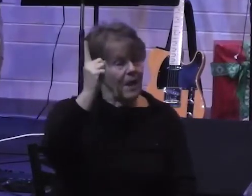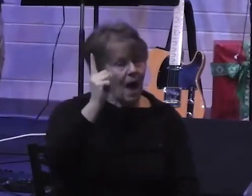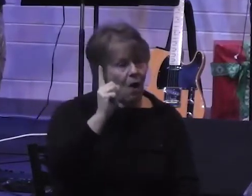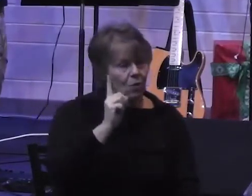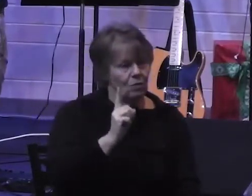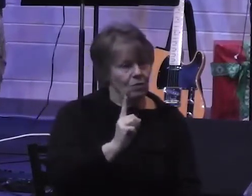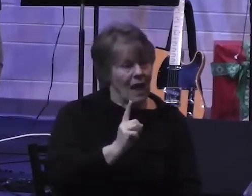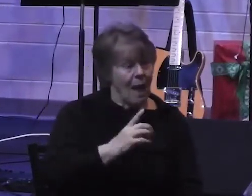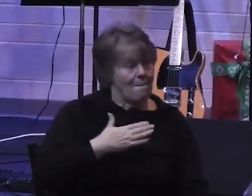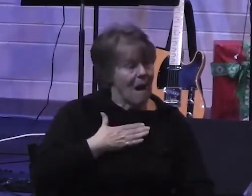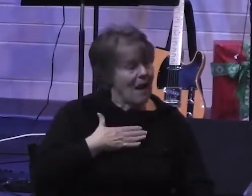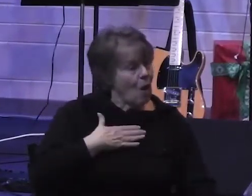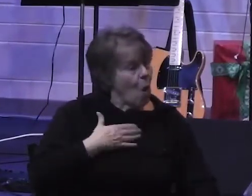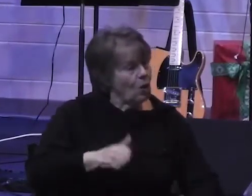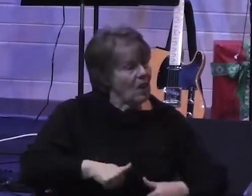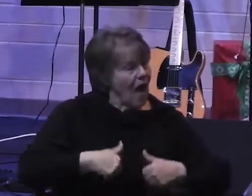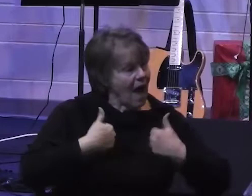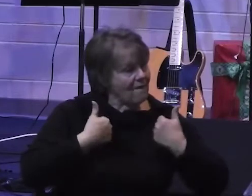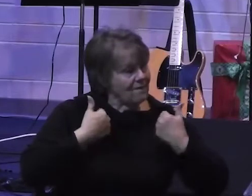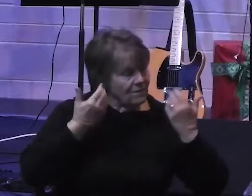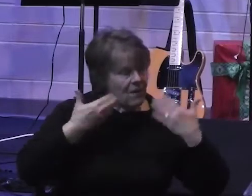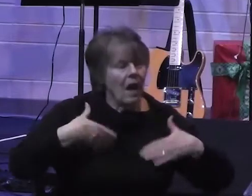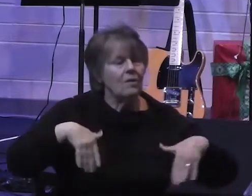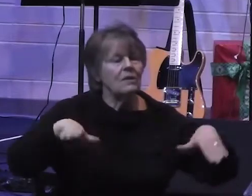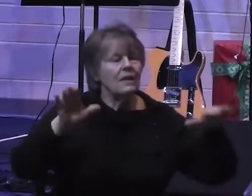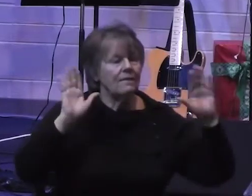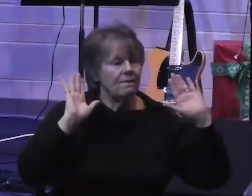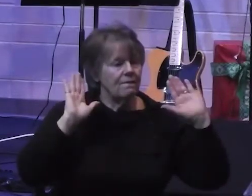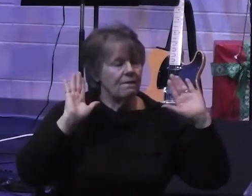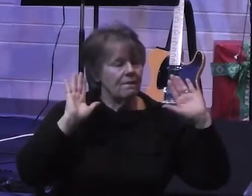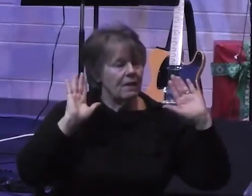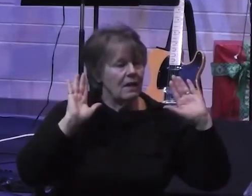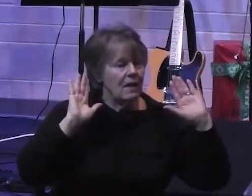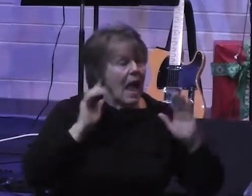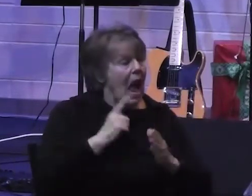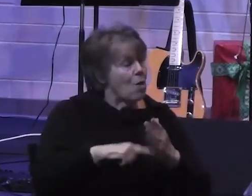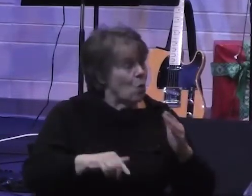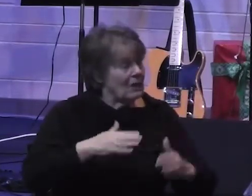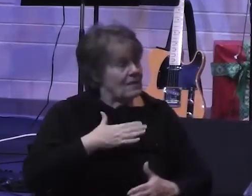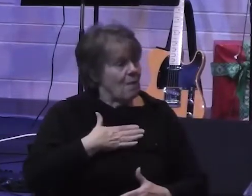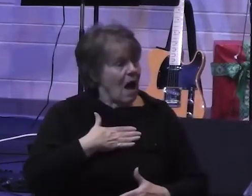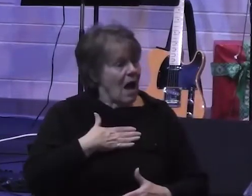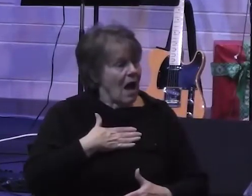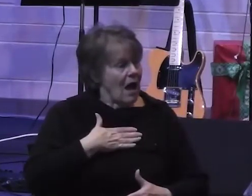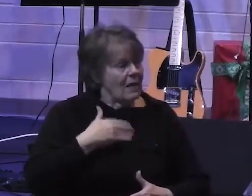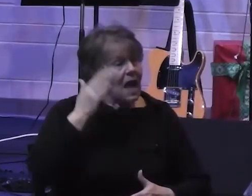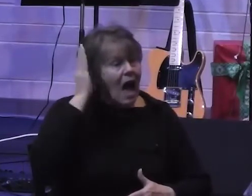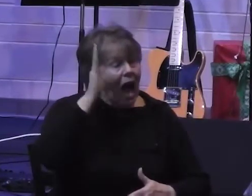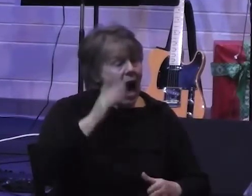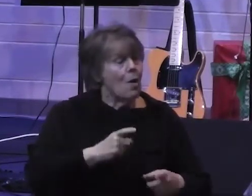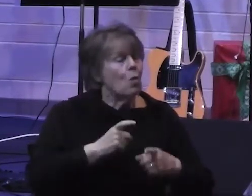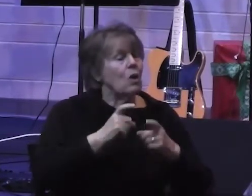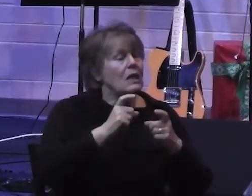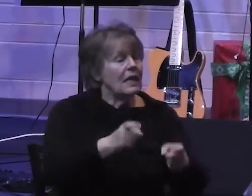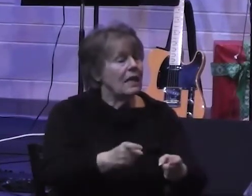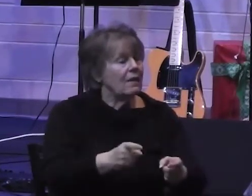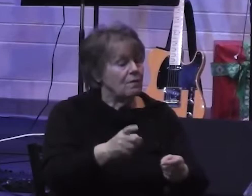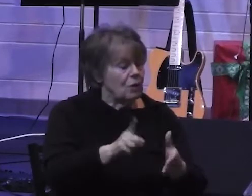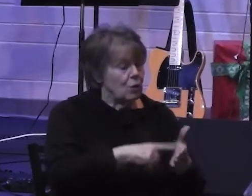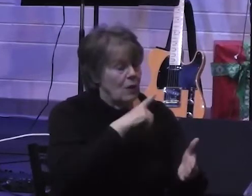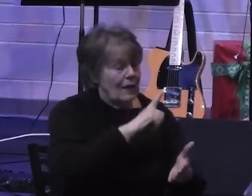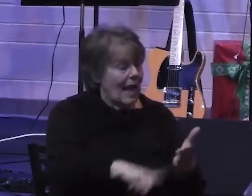my own life, and I will give what's mine to pay the cost for what